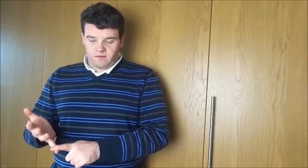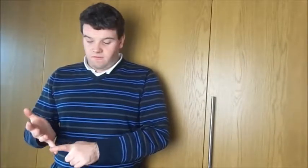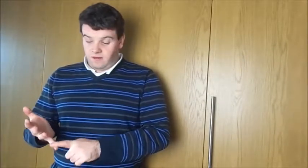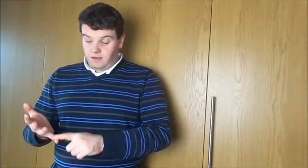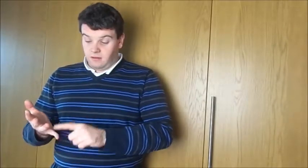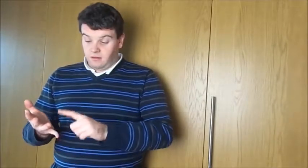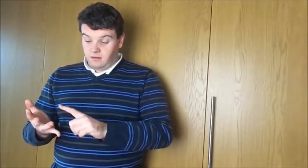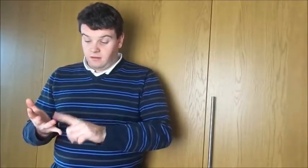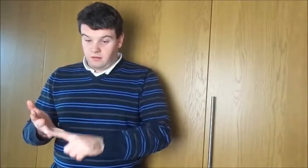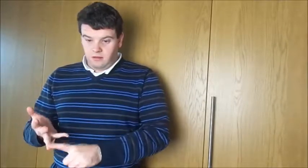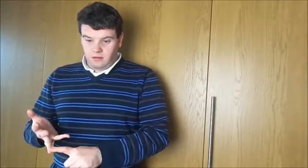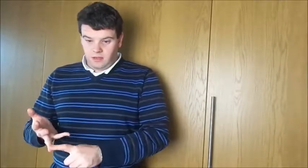Sophie,